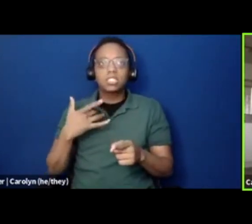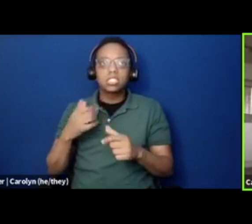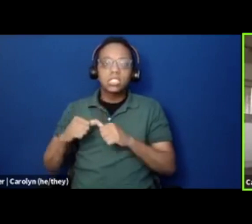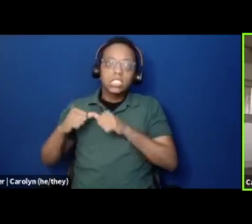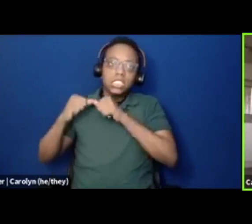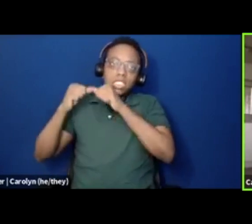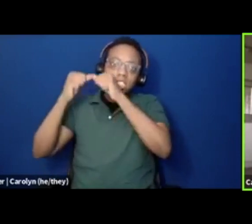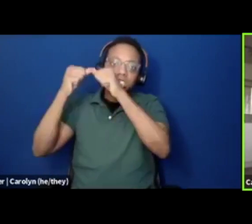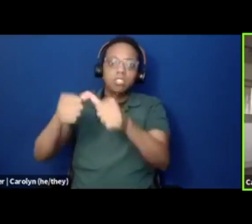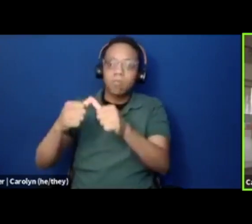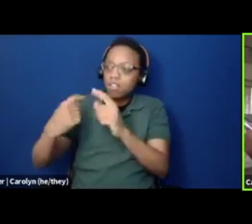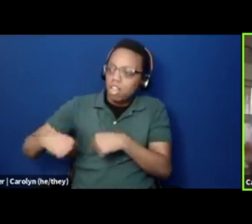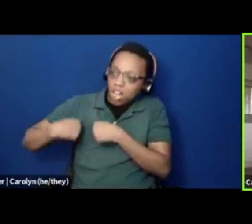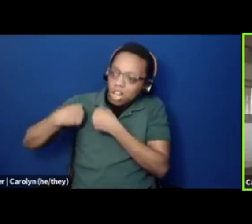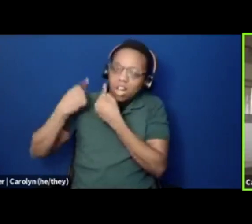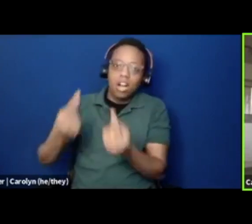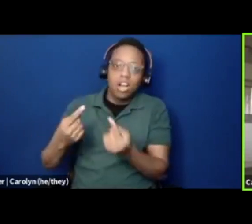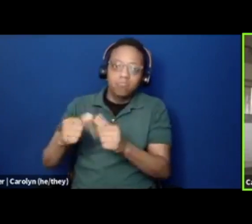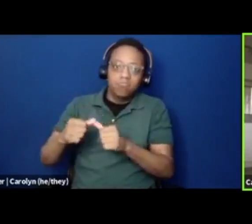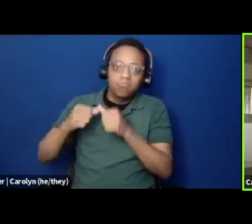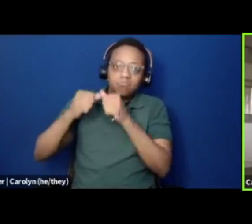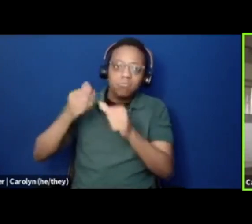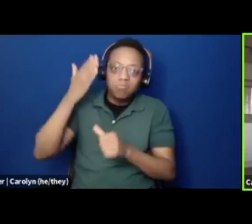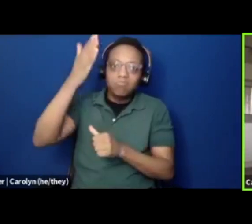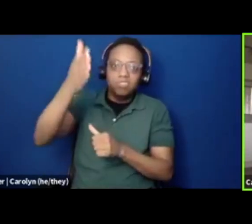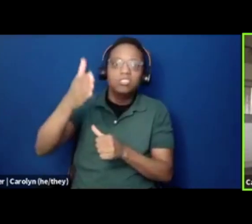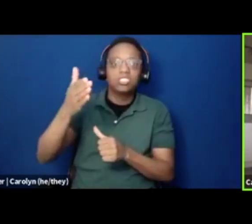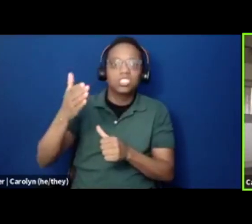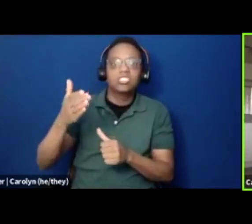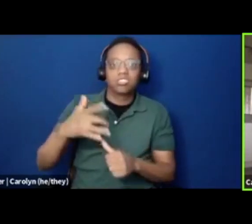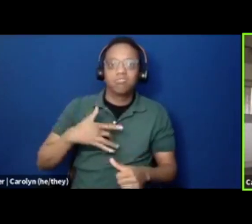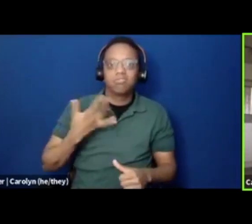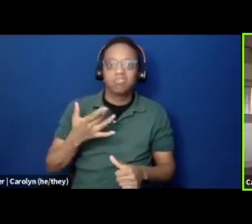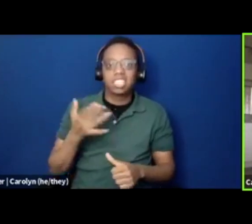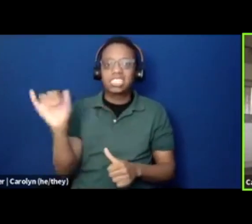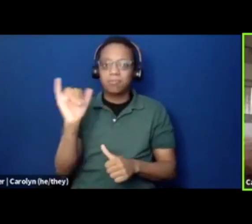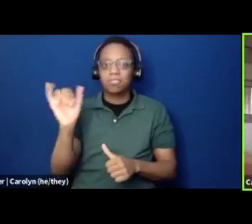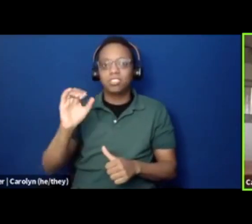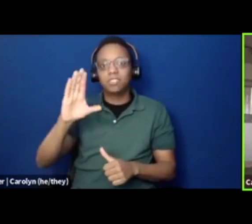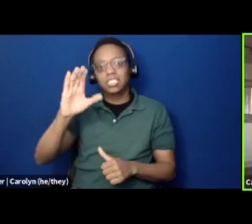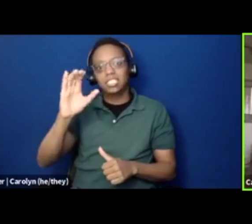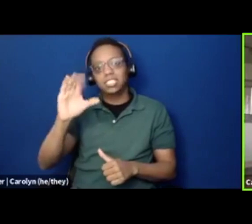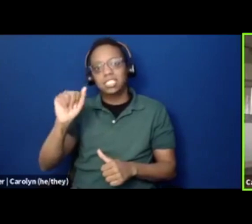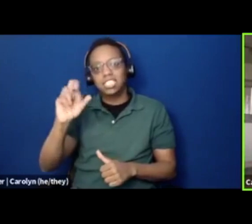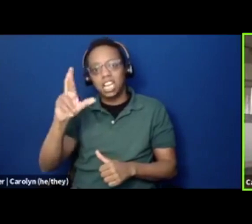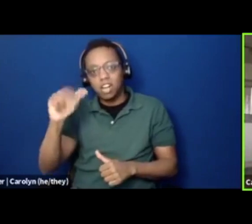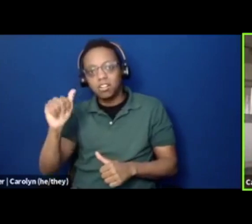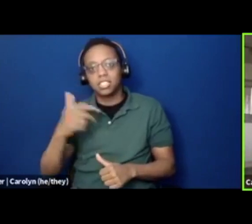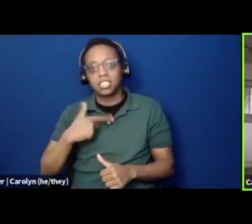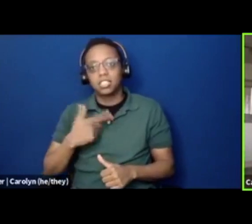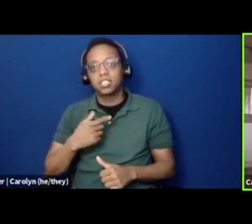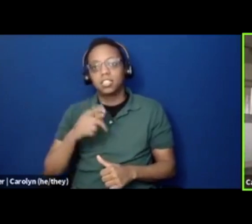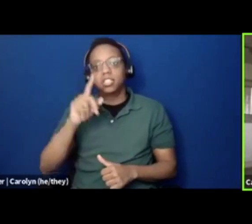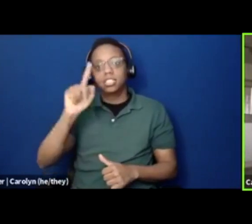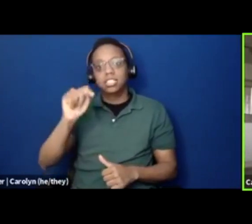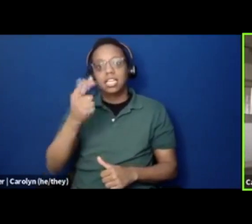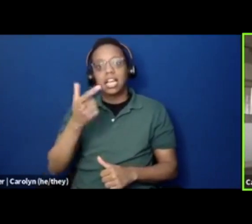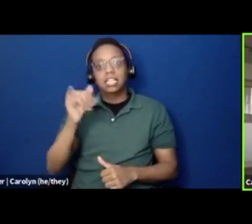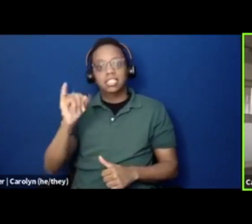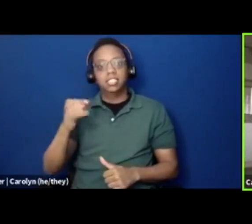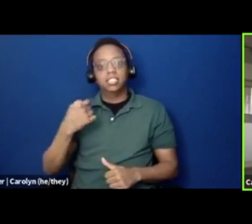forever for trans folks. Like Ciora said, you know, like TIG, we are a nonprofit.